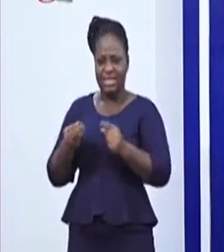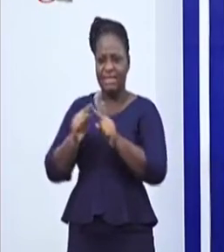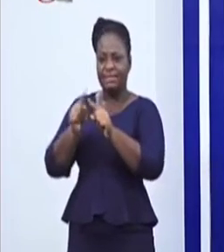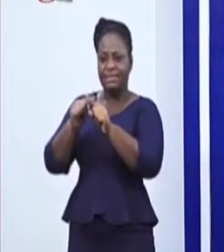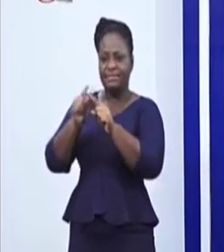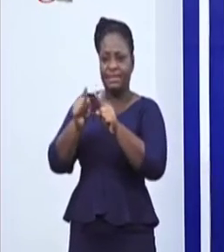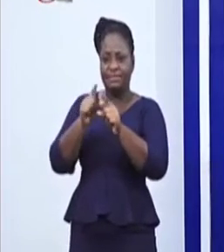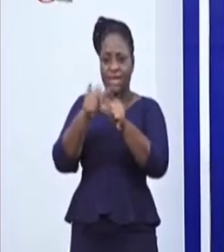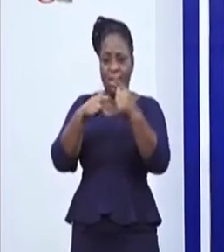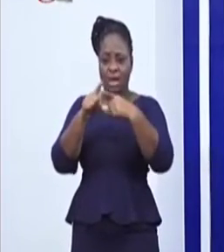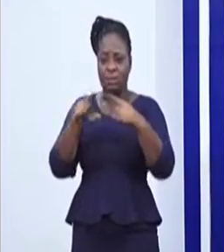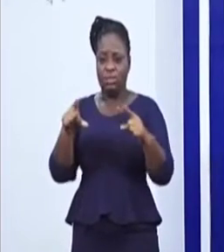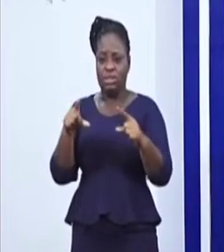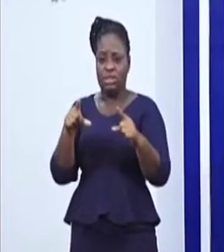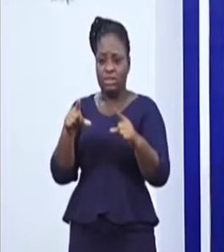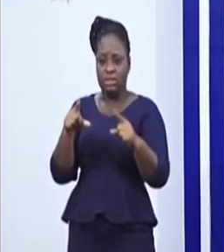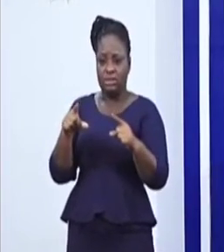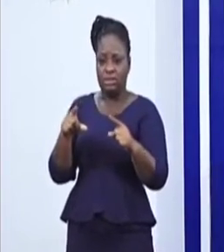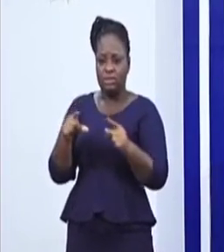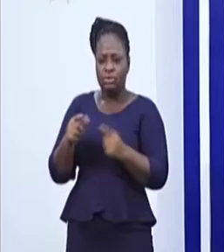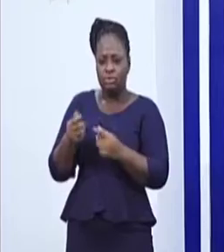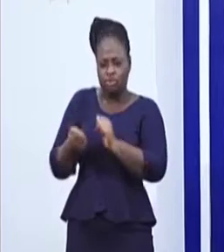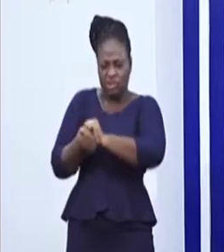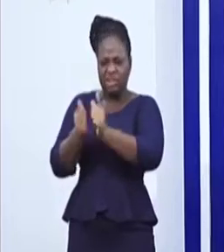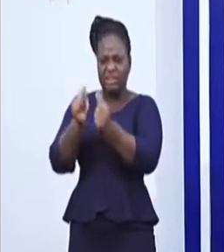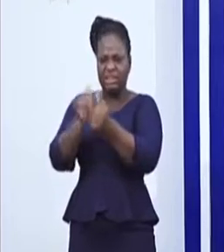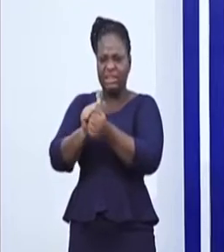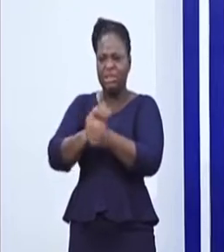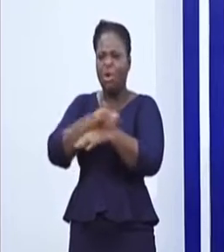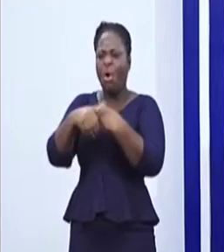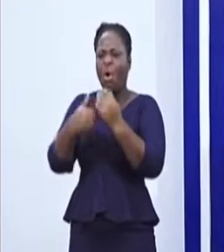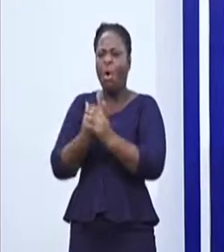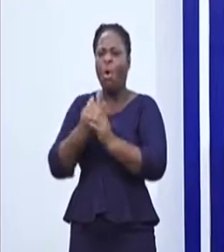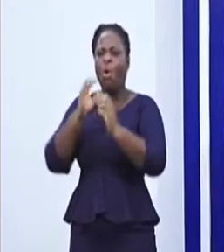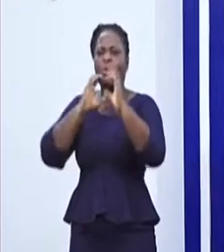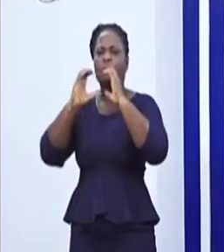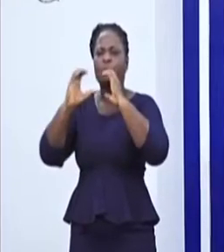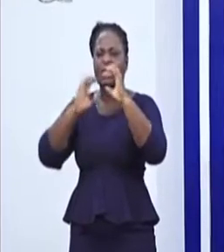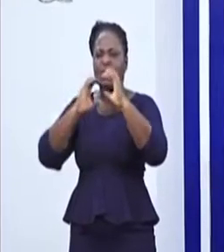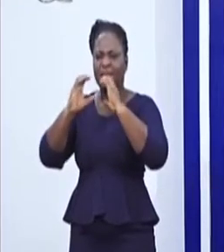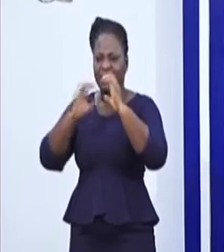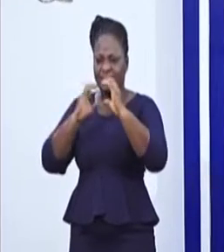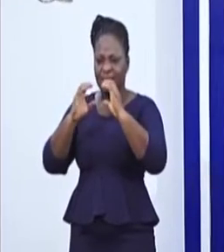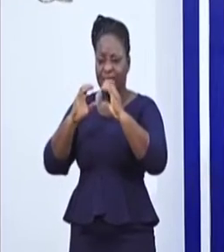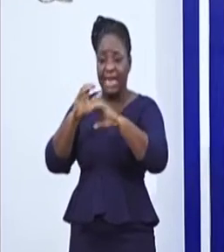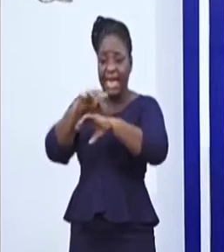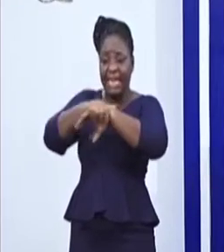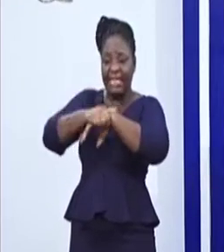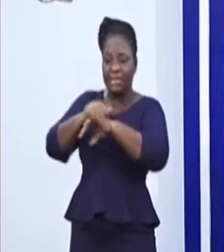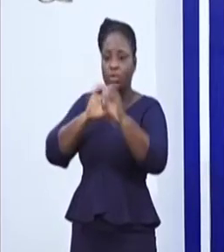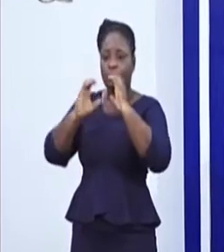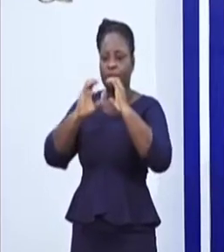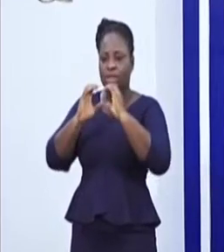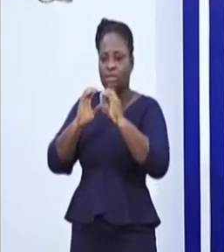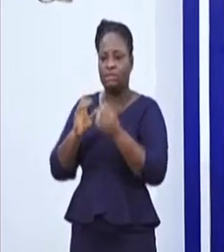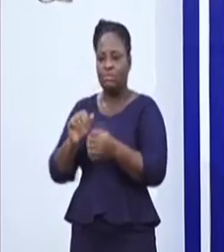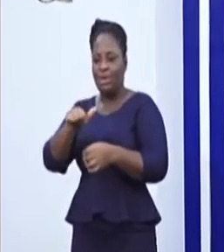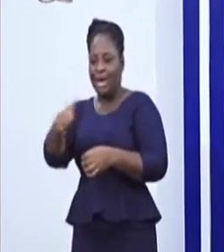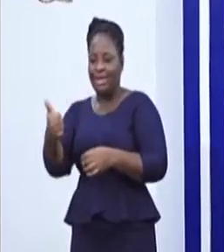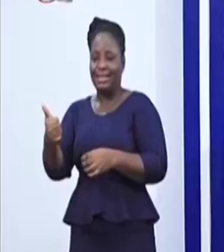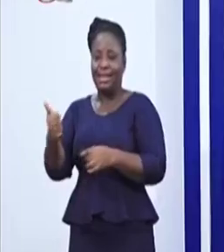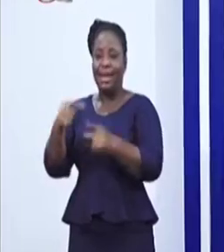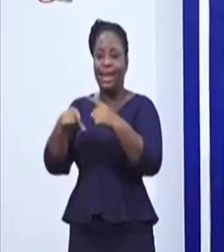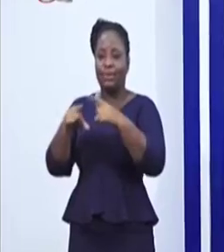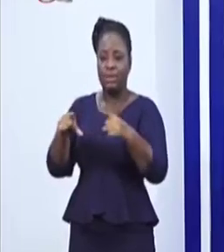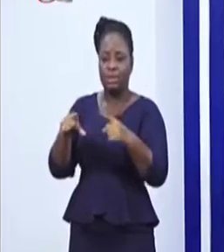Bureau of Ghana Languages to translate all key communications into local languages.